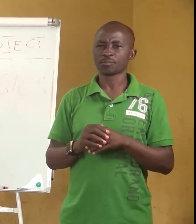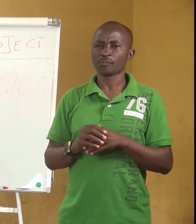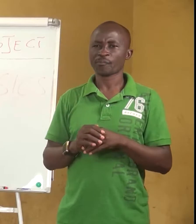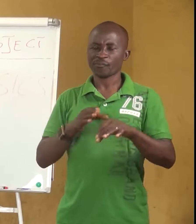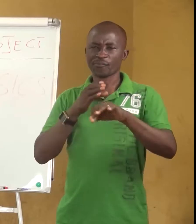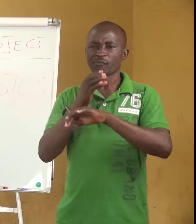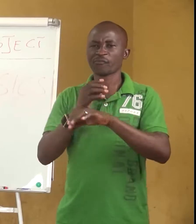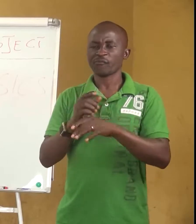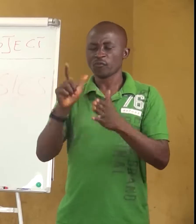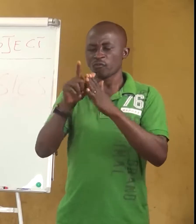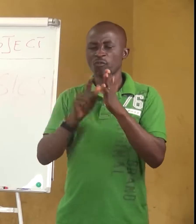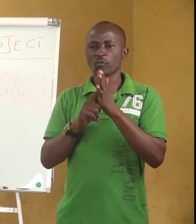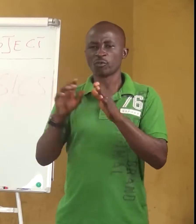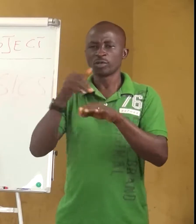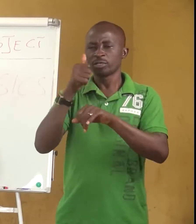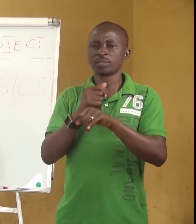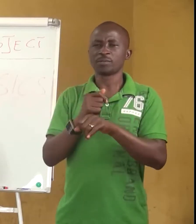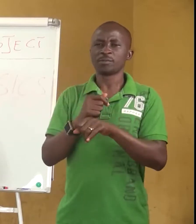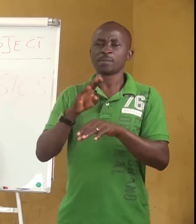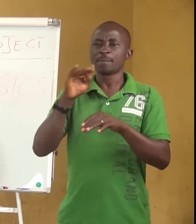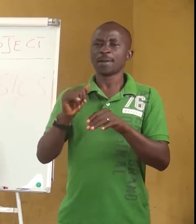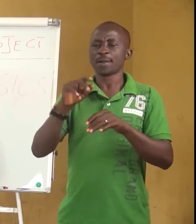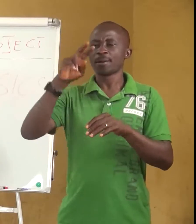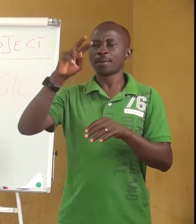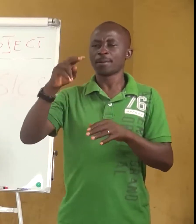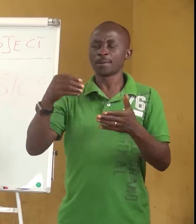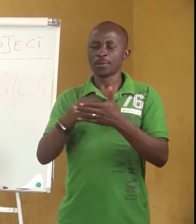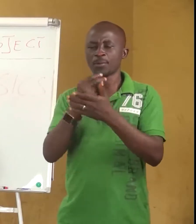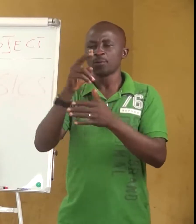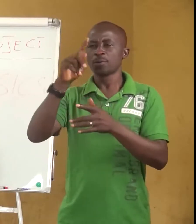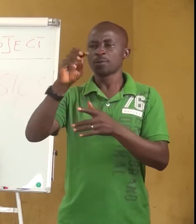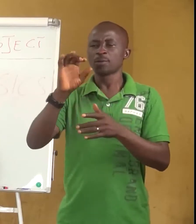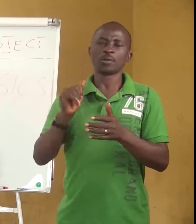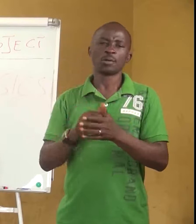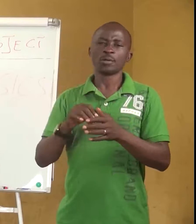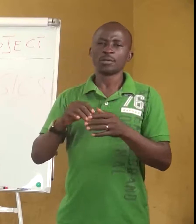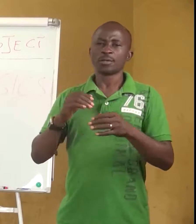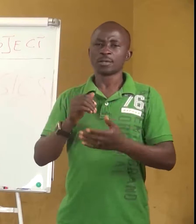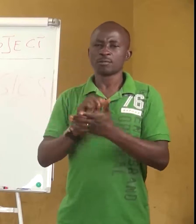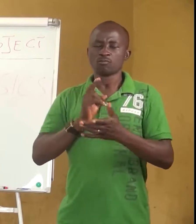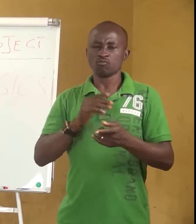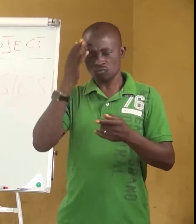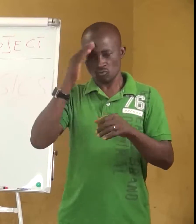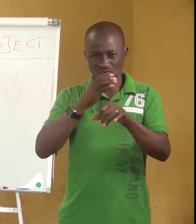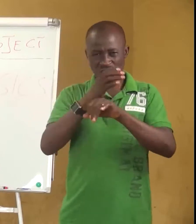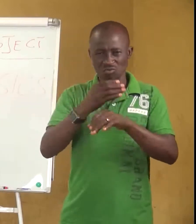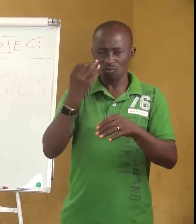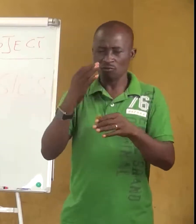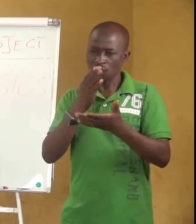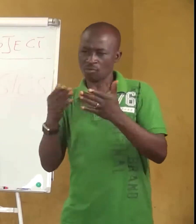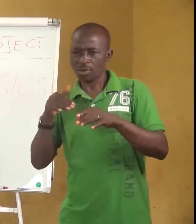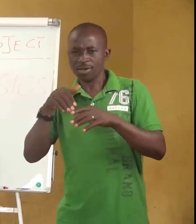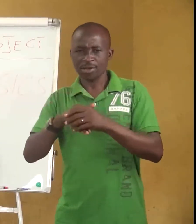law established by Isaac Newton help us to know that force of gravity on an object